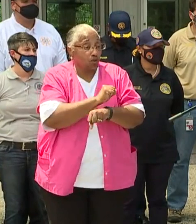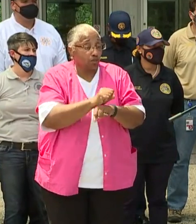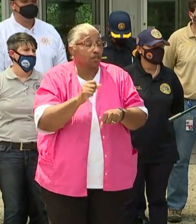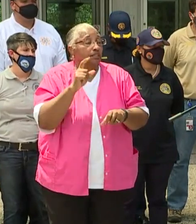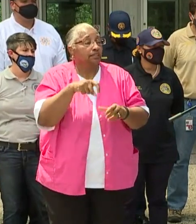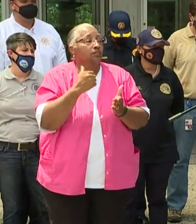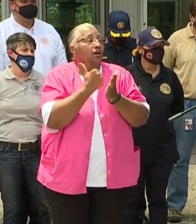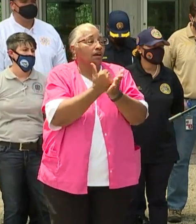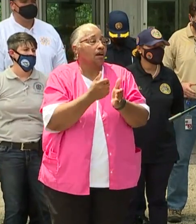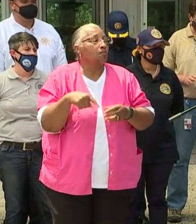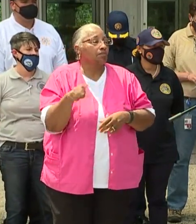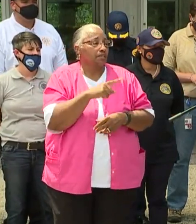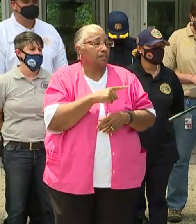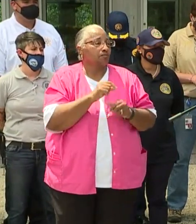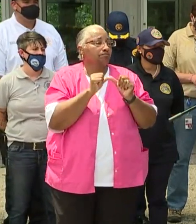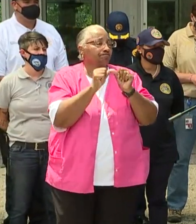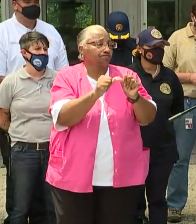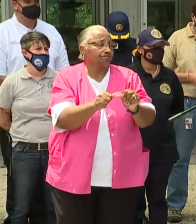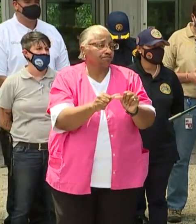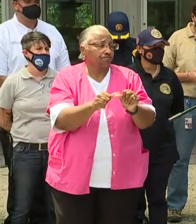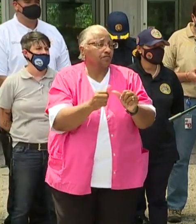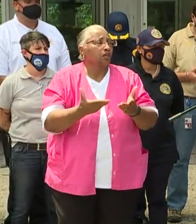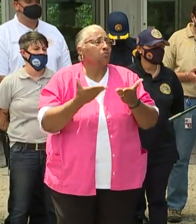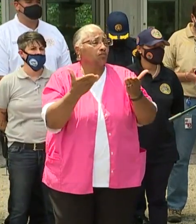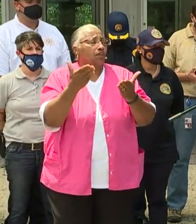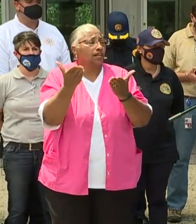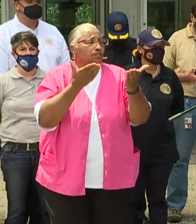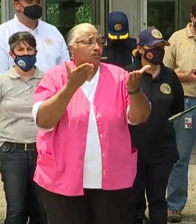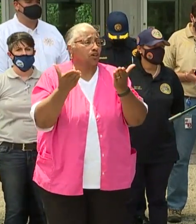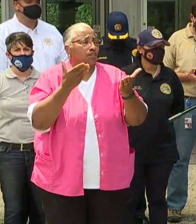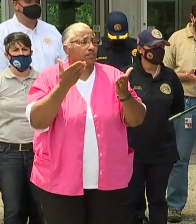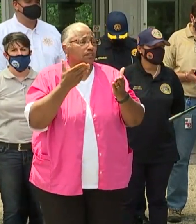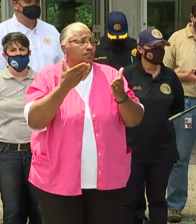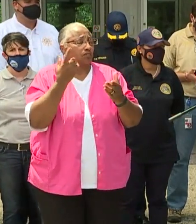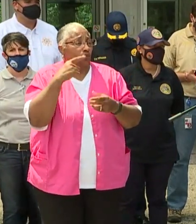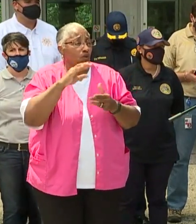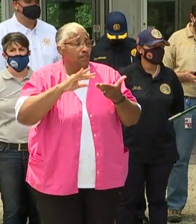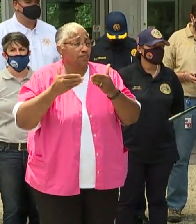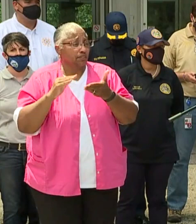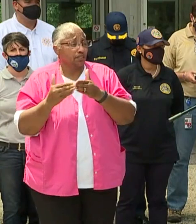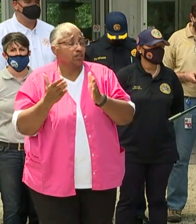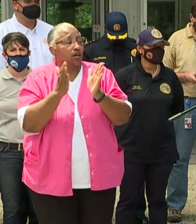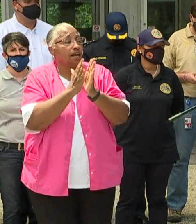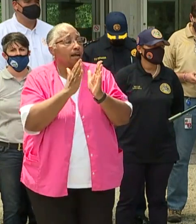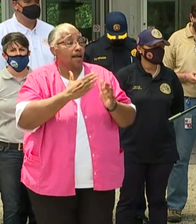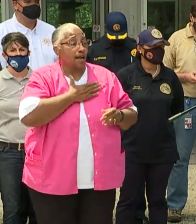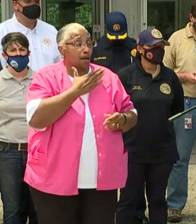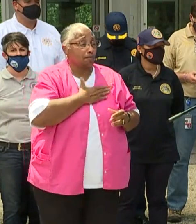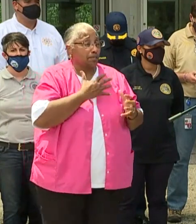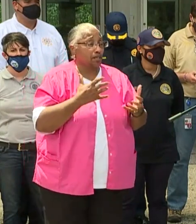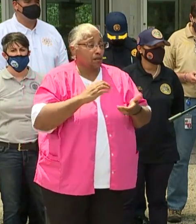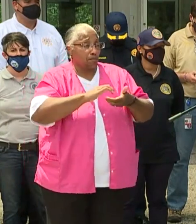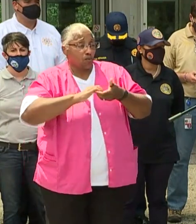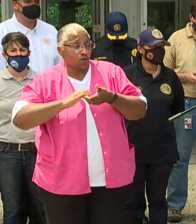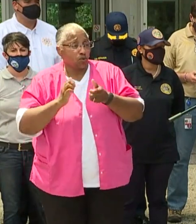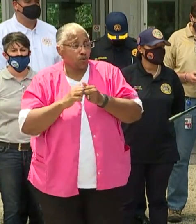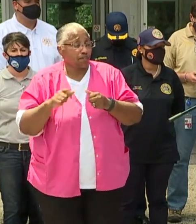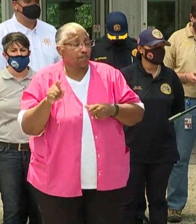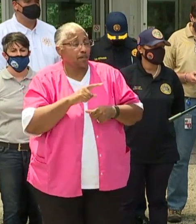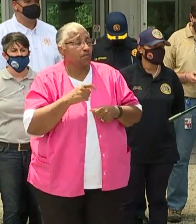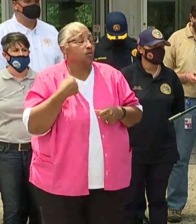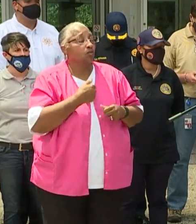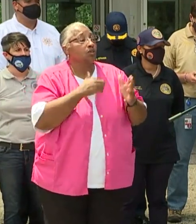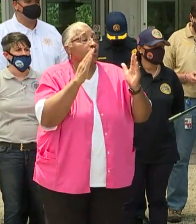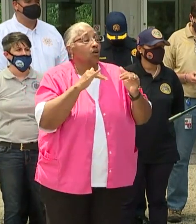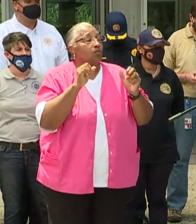help them stay providing services to the city. We're happy to partner with them on that, and we hope